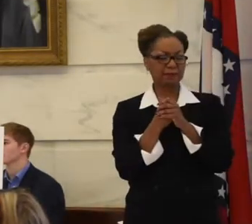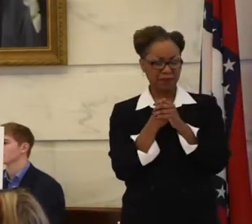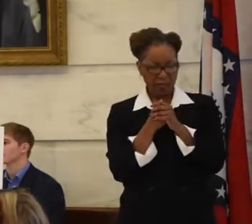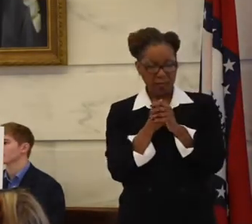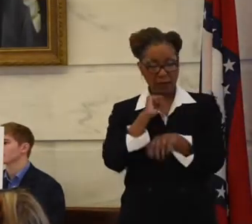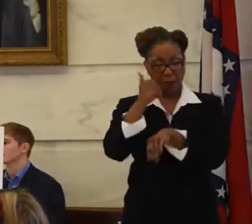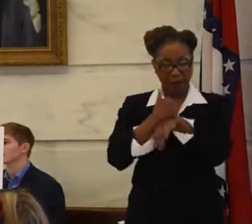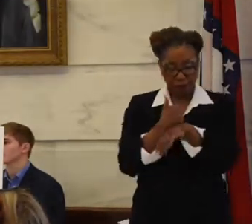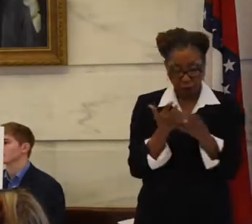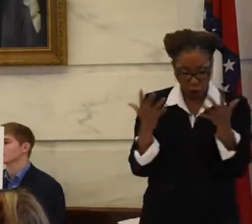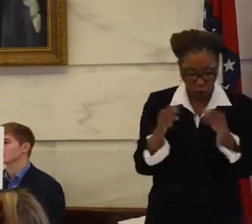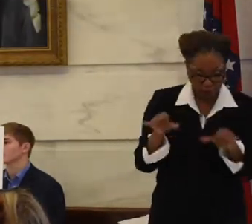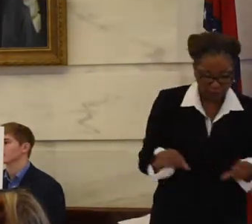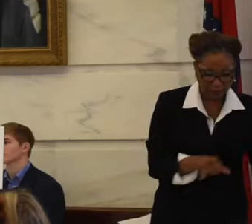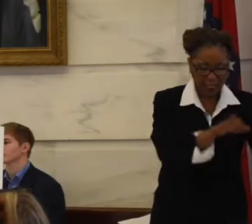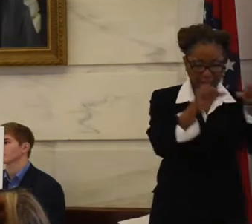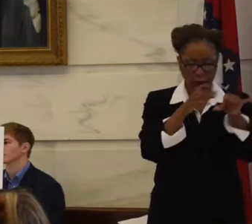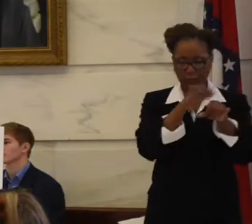are based on standards.